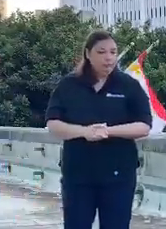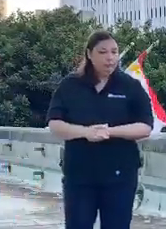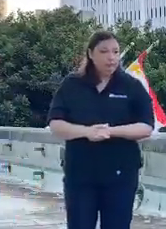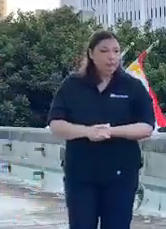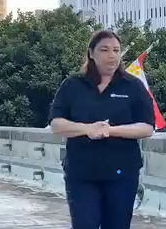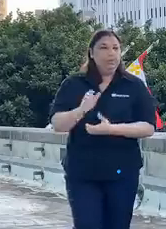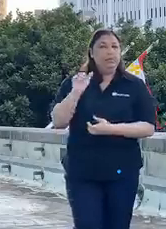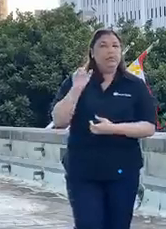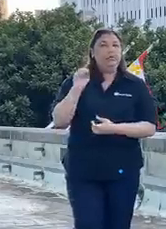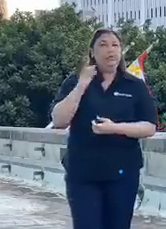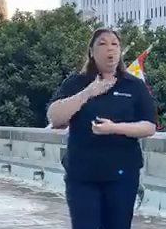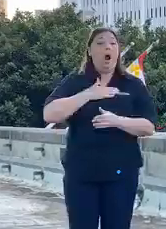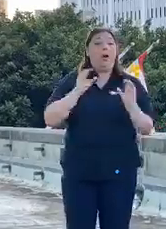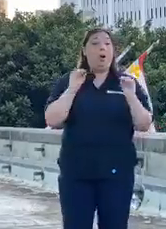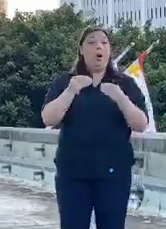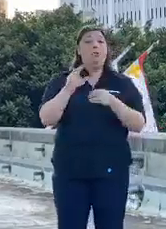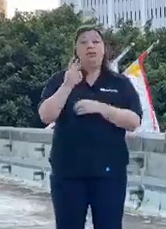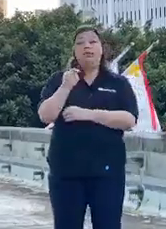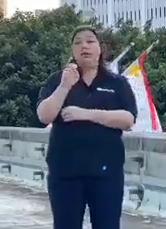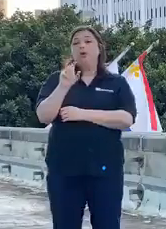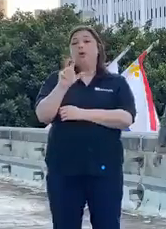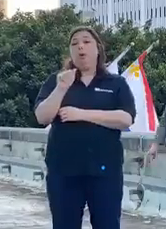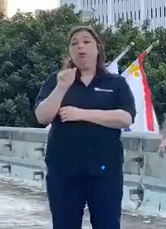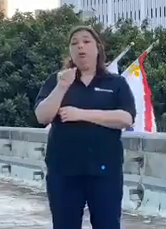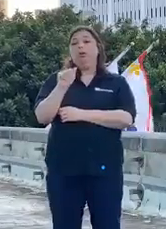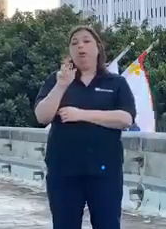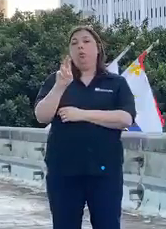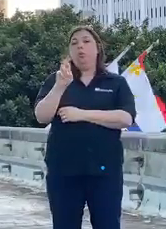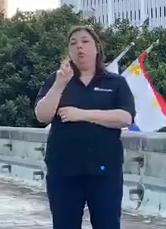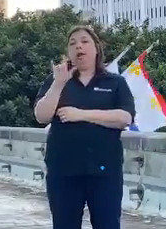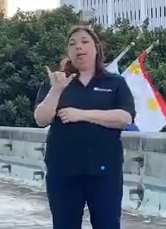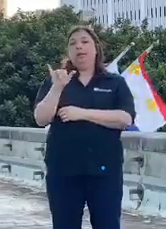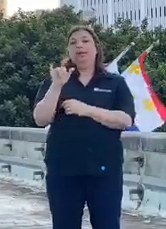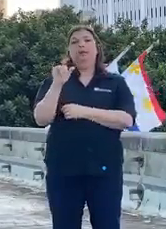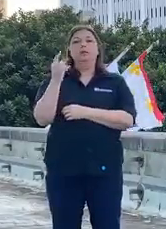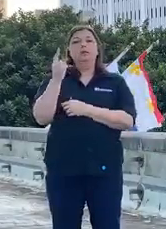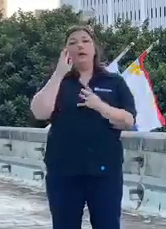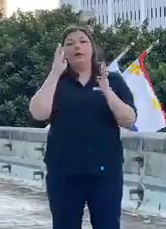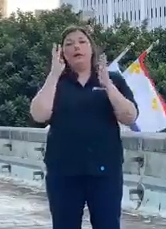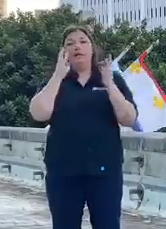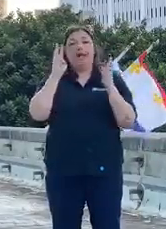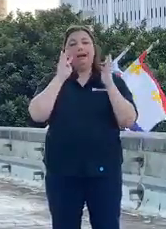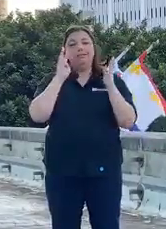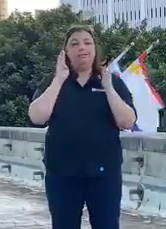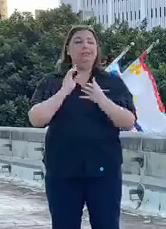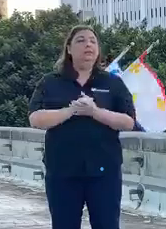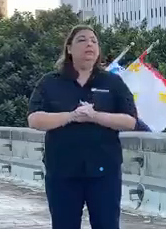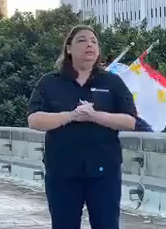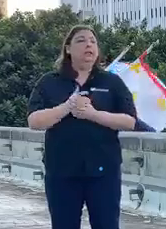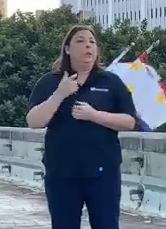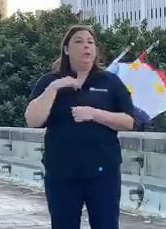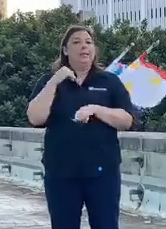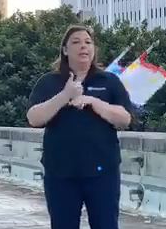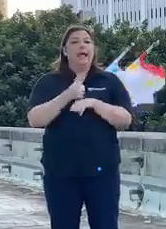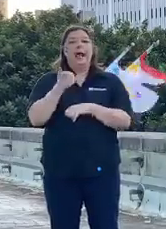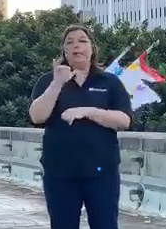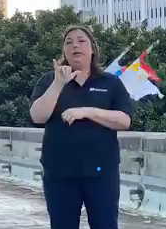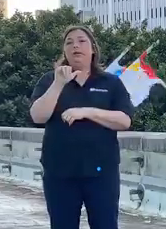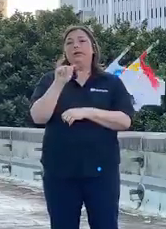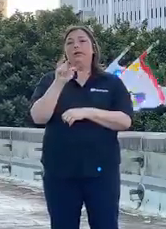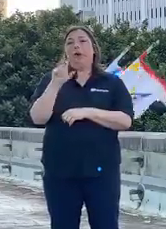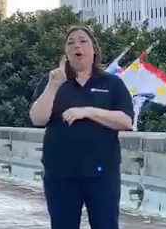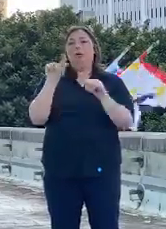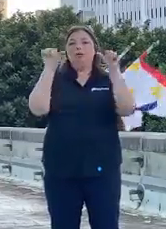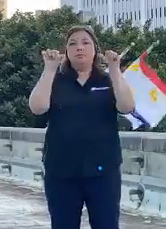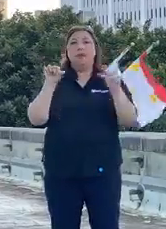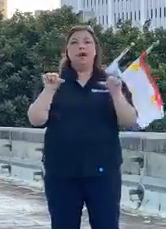All right, so our office with Nola Ready is always trying to do some innovative things. So we put together a bunch of yard signs. These are going to